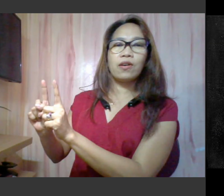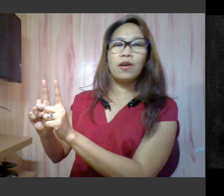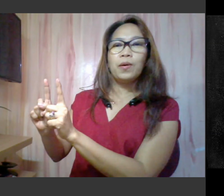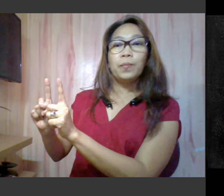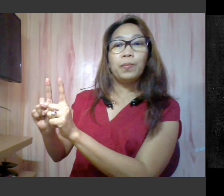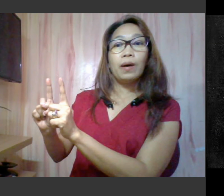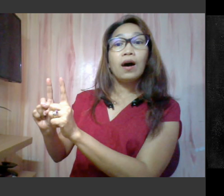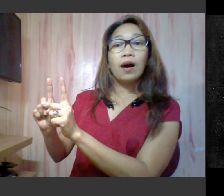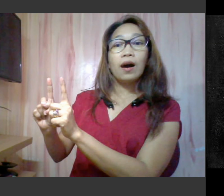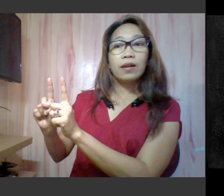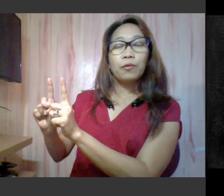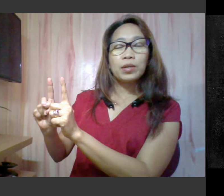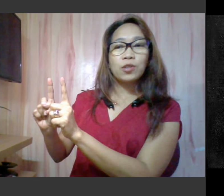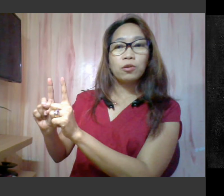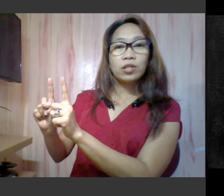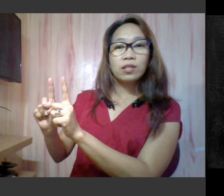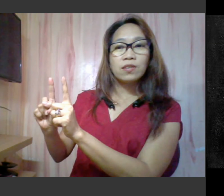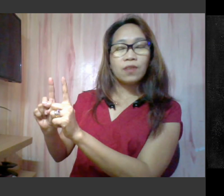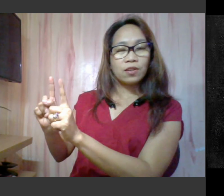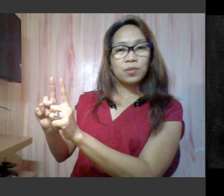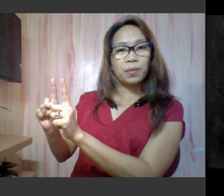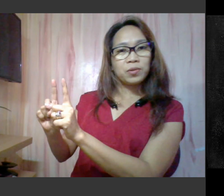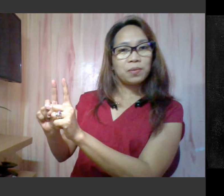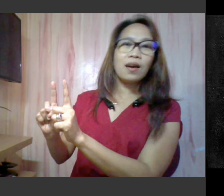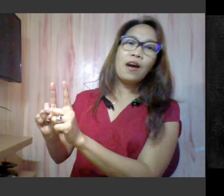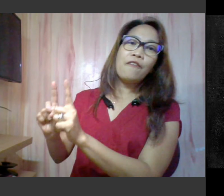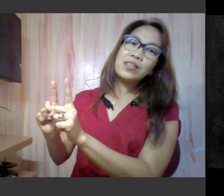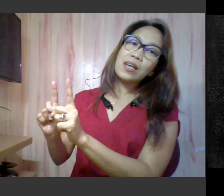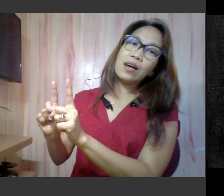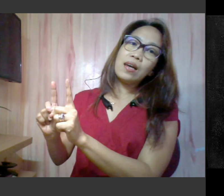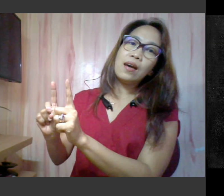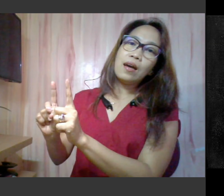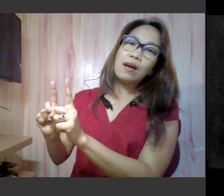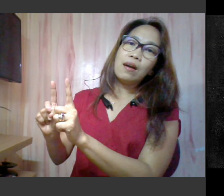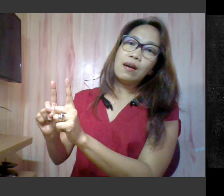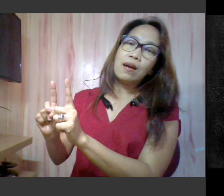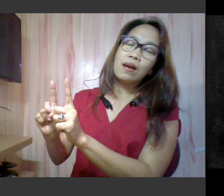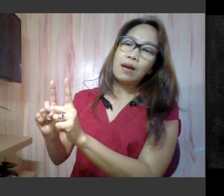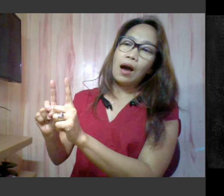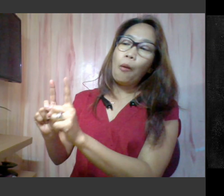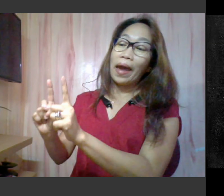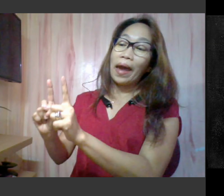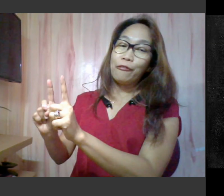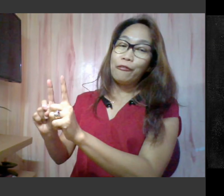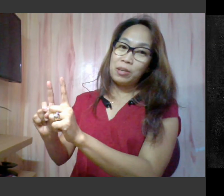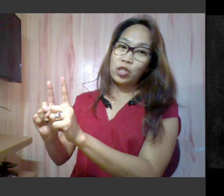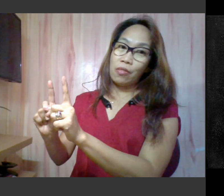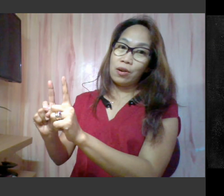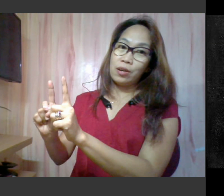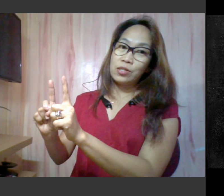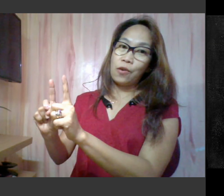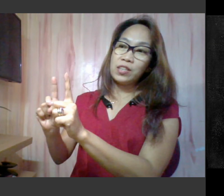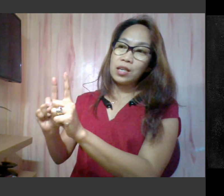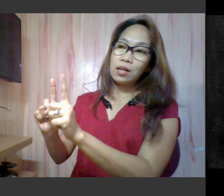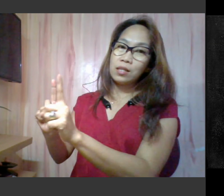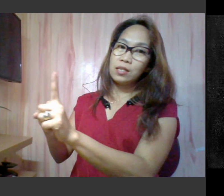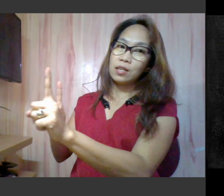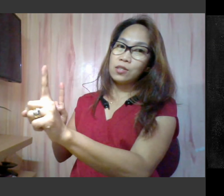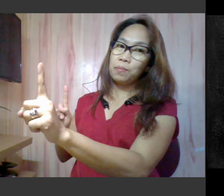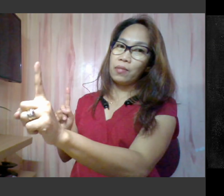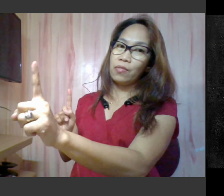together. But with social distance, they are supposed to be physically away from each other. So